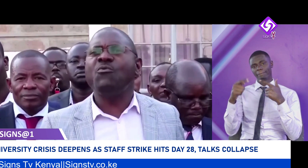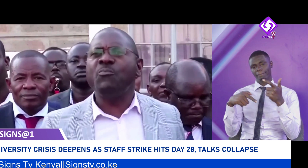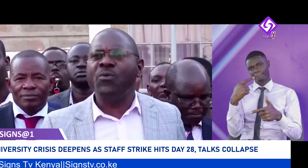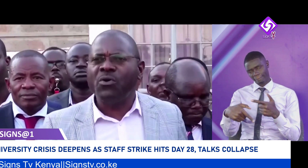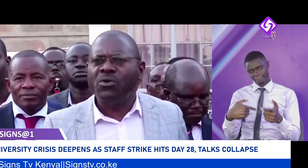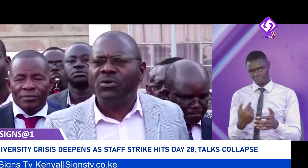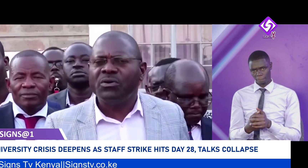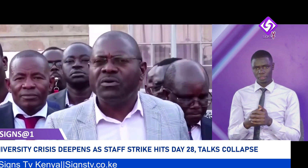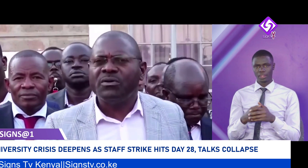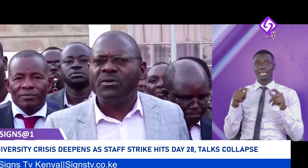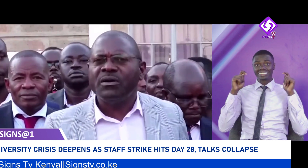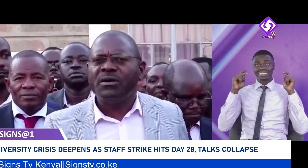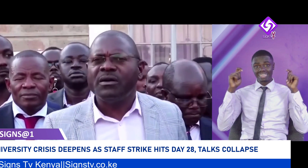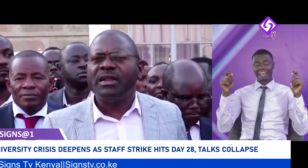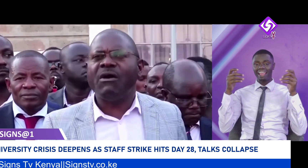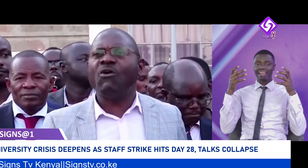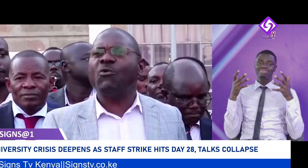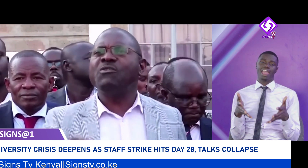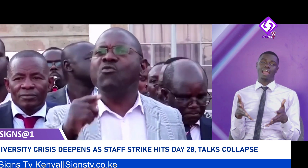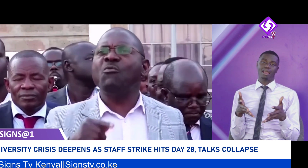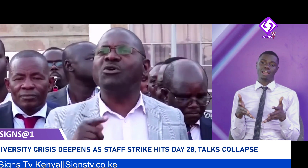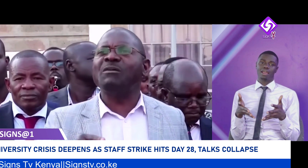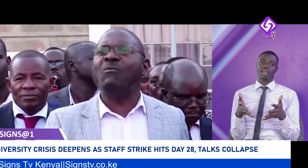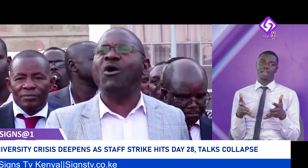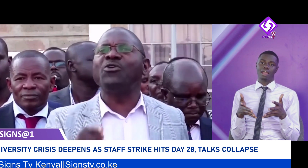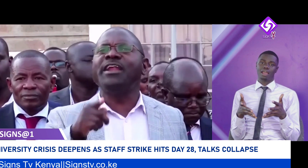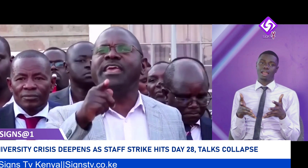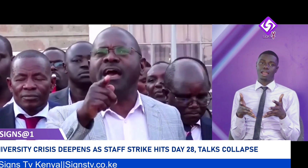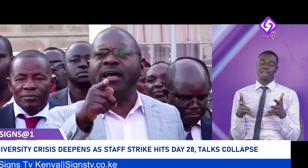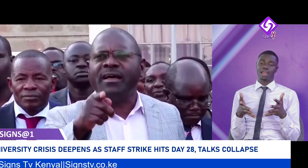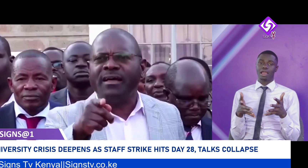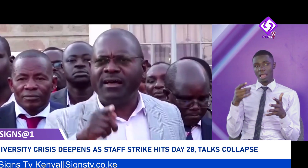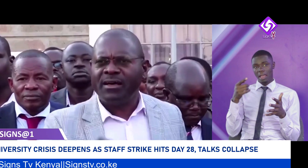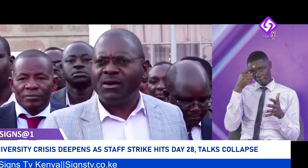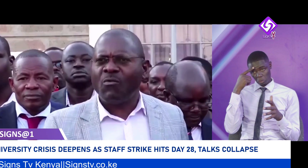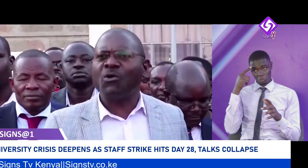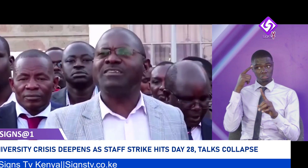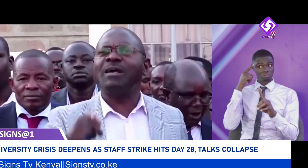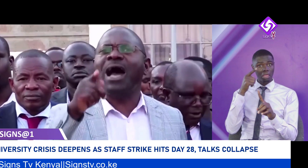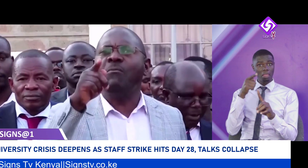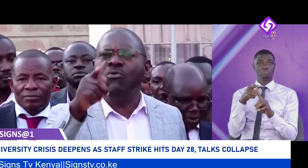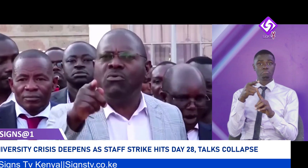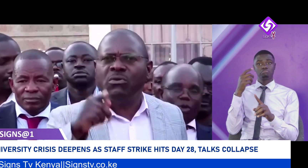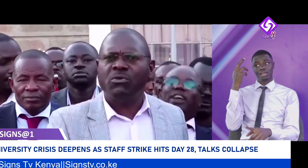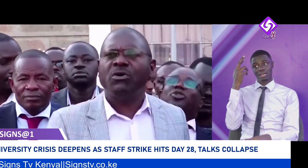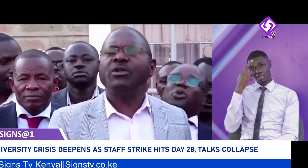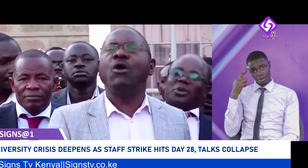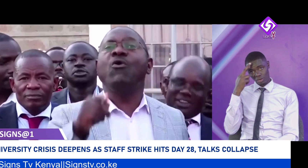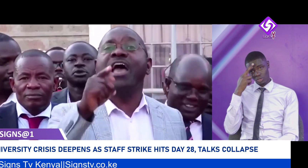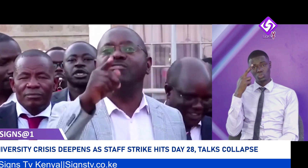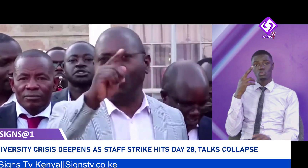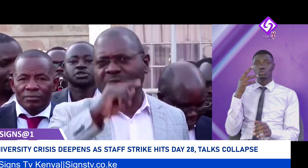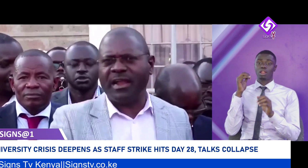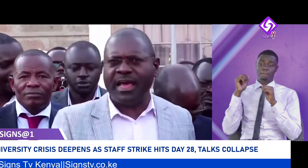Mgomo upo na wako kwenye mgomo kwa sababu wako na nia, wako na sababu na uwezo wa kuendelea